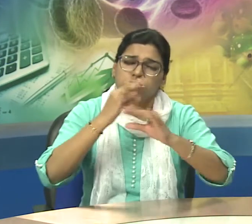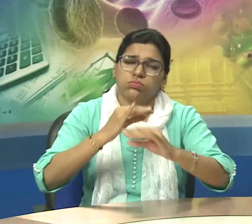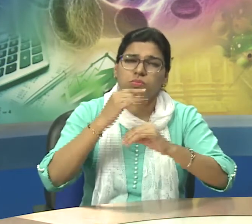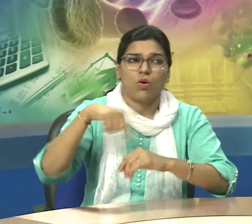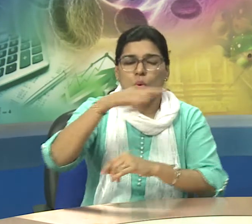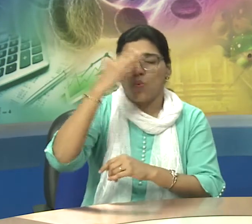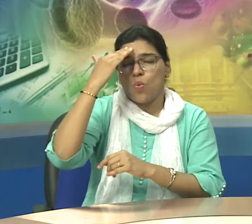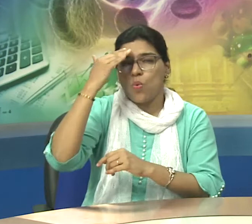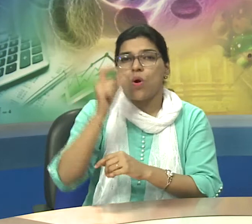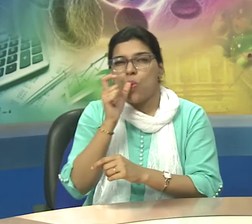Vilayatu